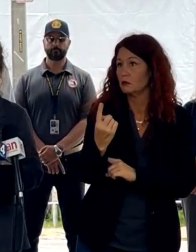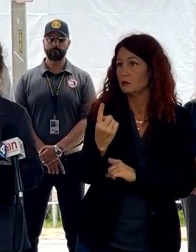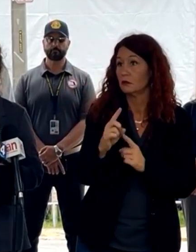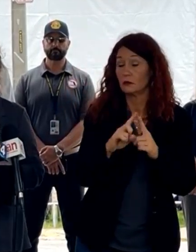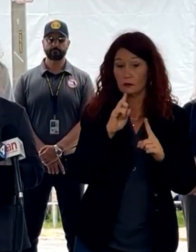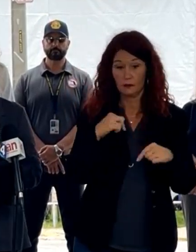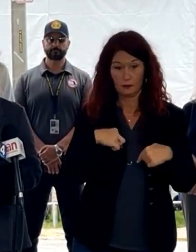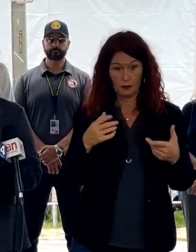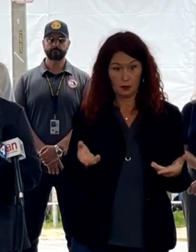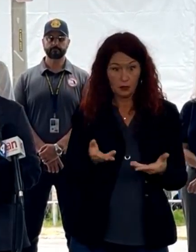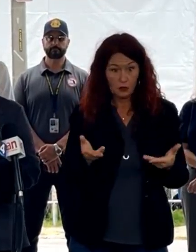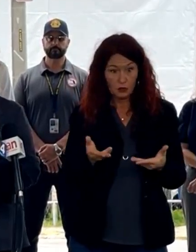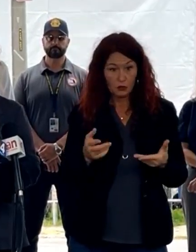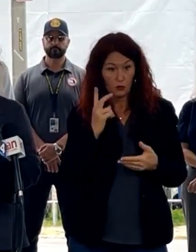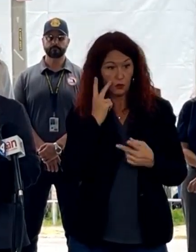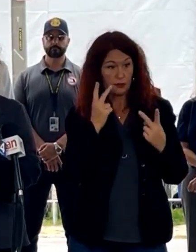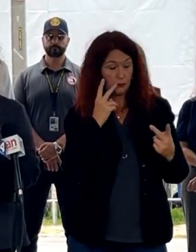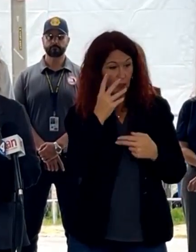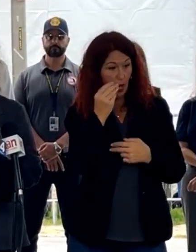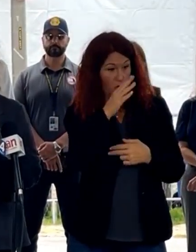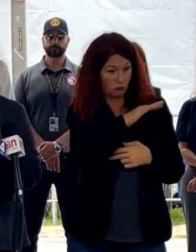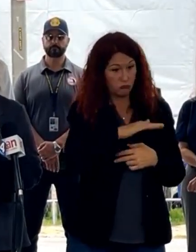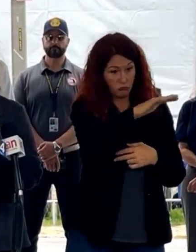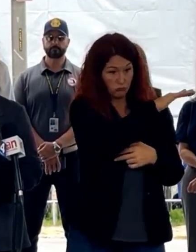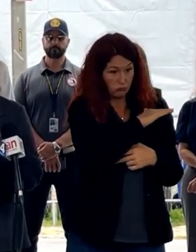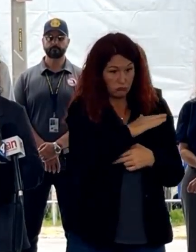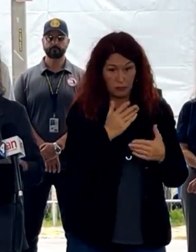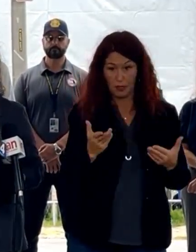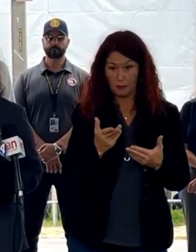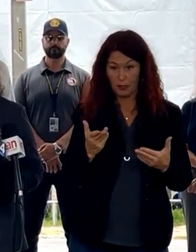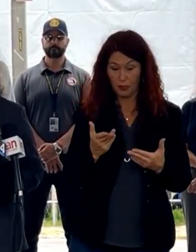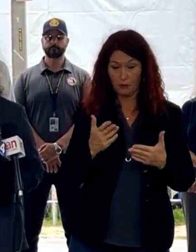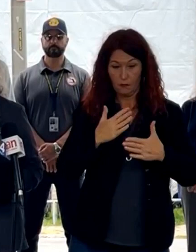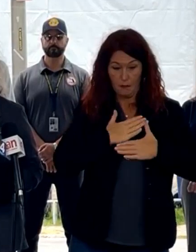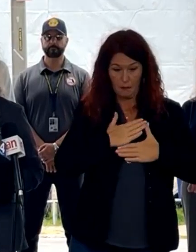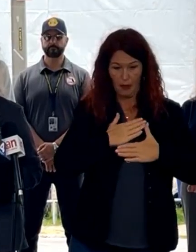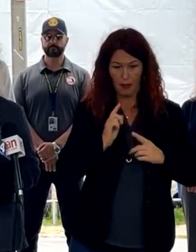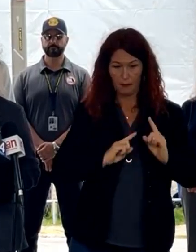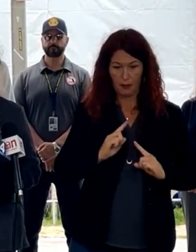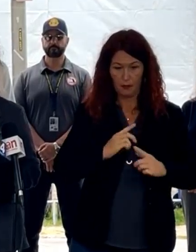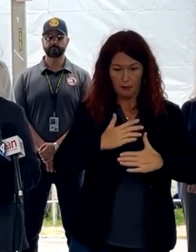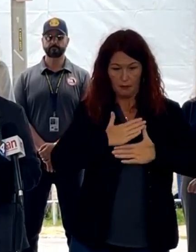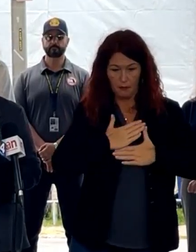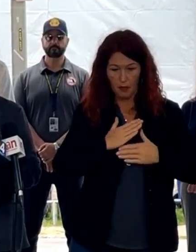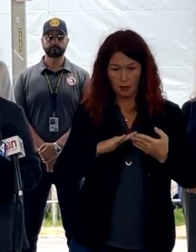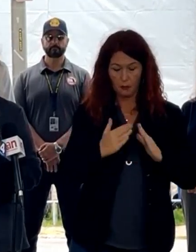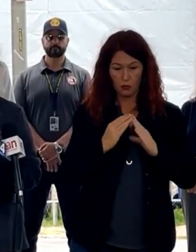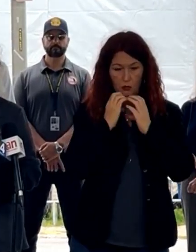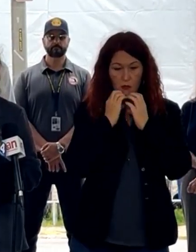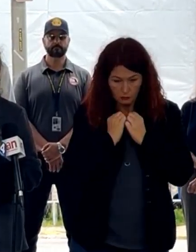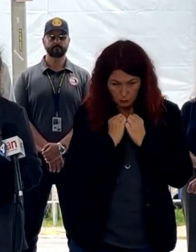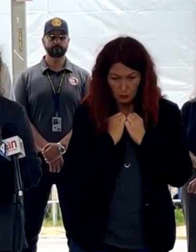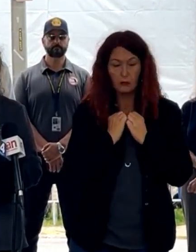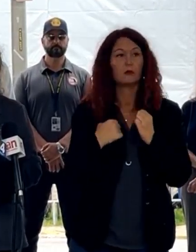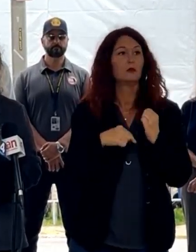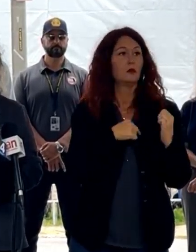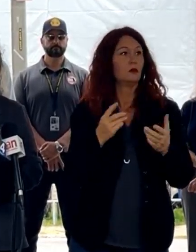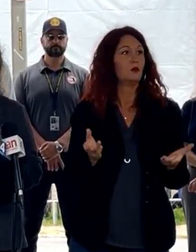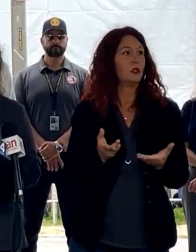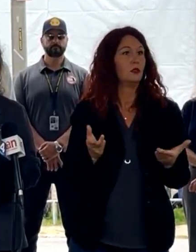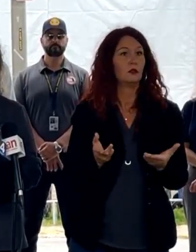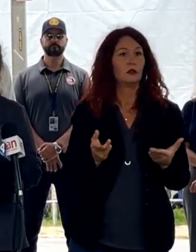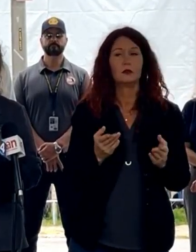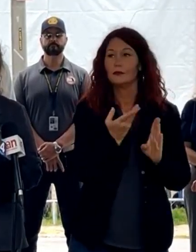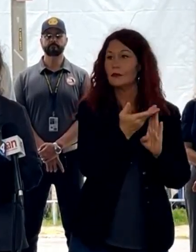field, I'm there for the people. These are my people. This is my community. This is our community. And I just want to express gratitude for